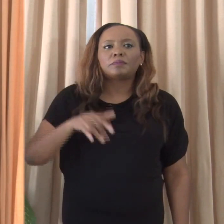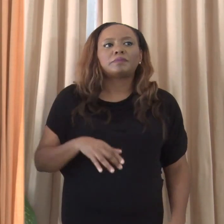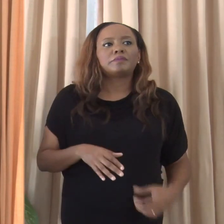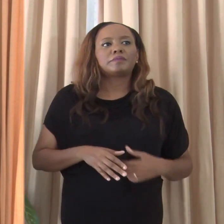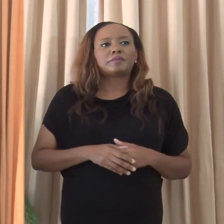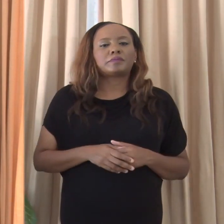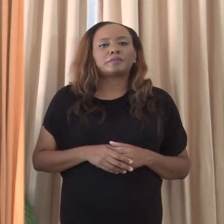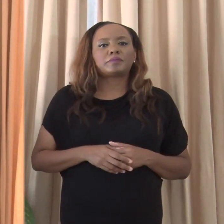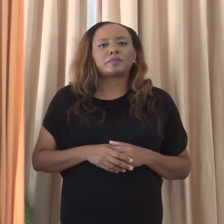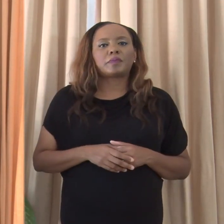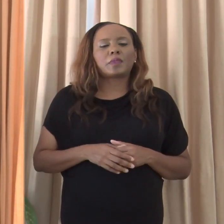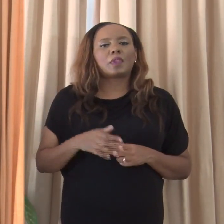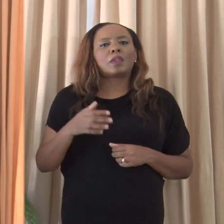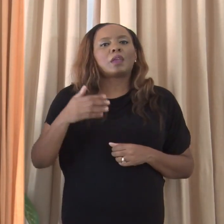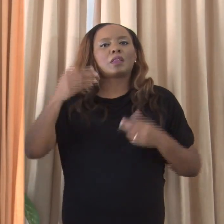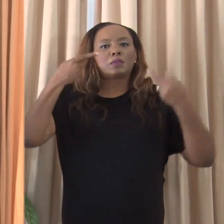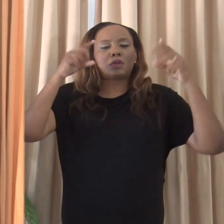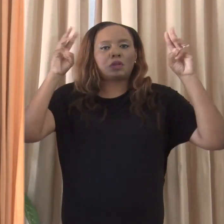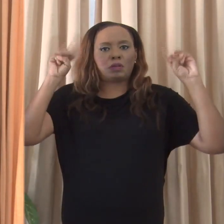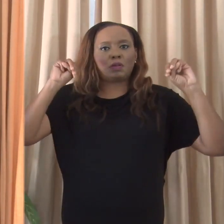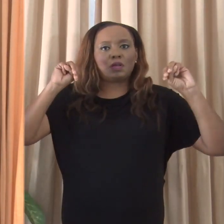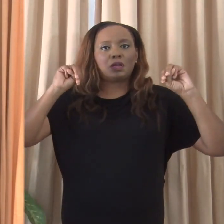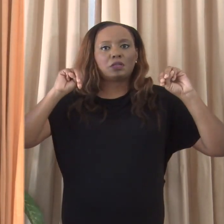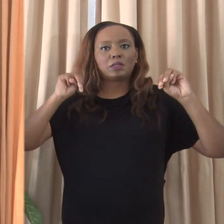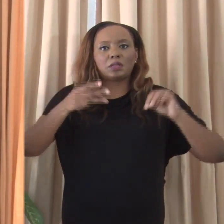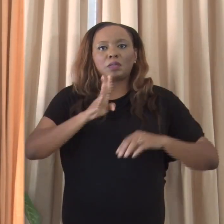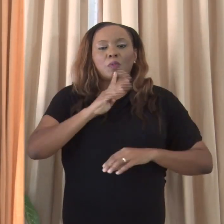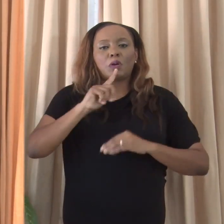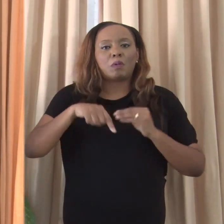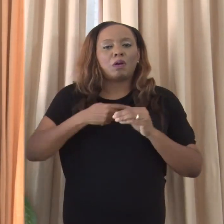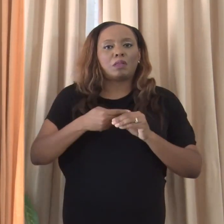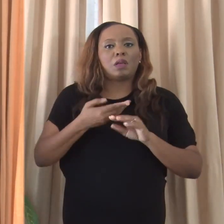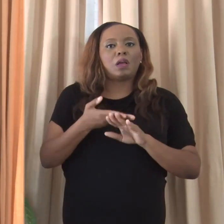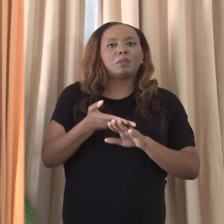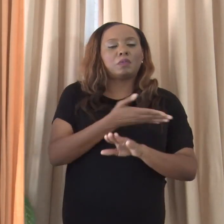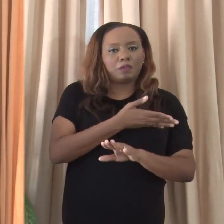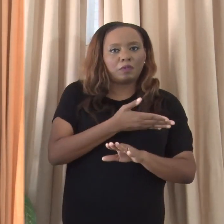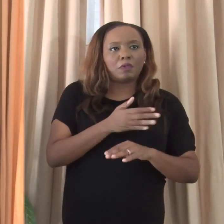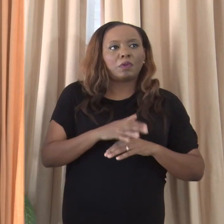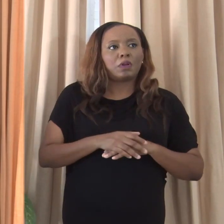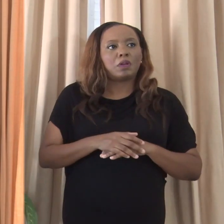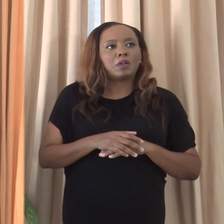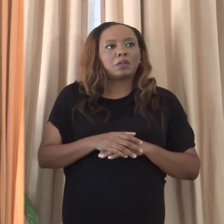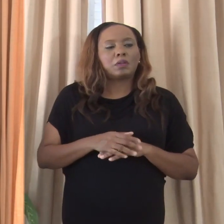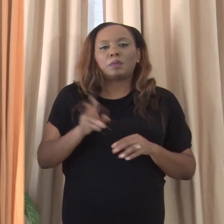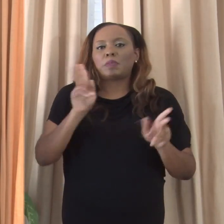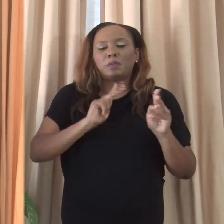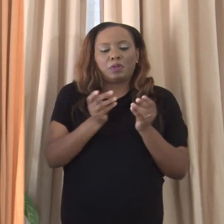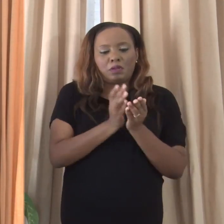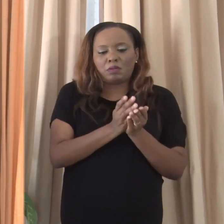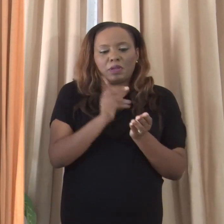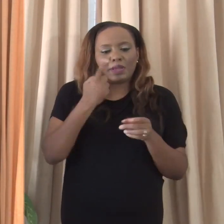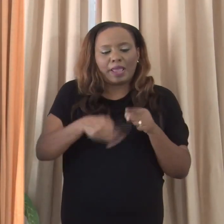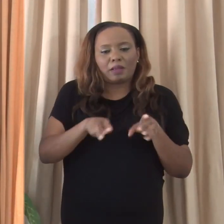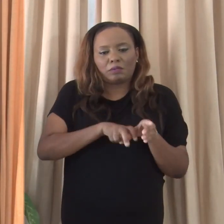have addressed earlier this week, and that has been suspended, and it continues in that